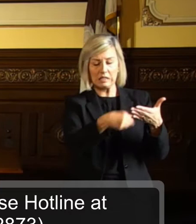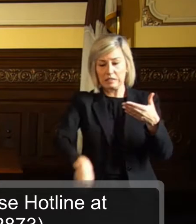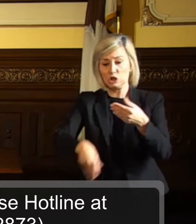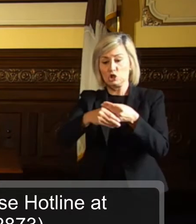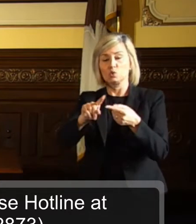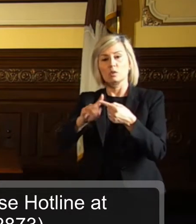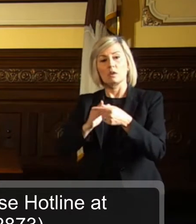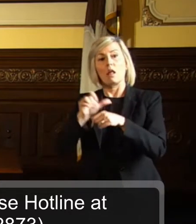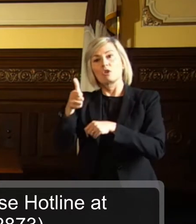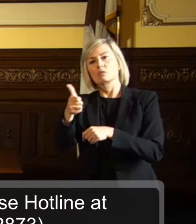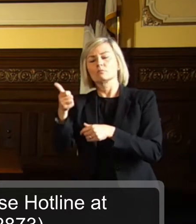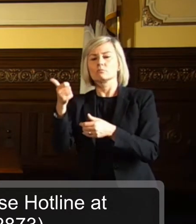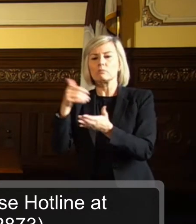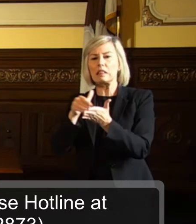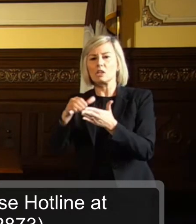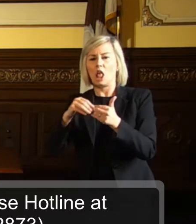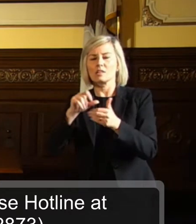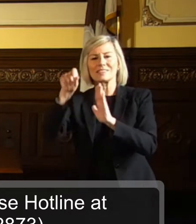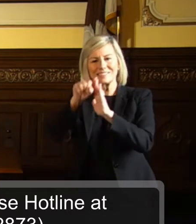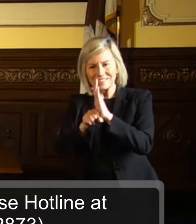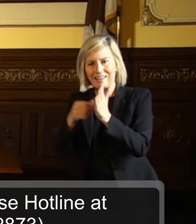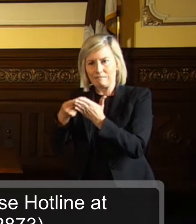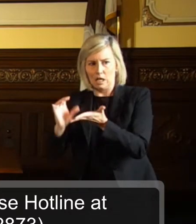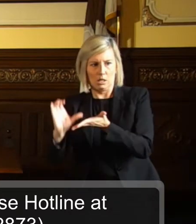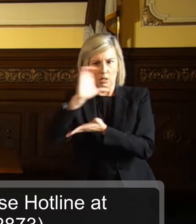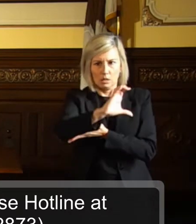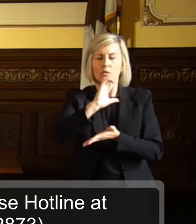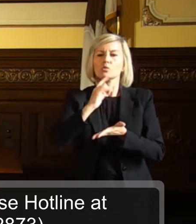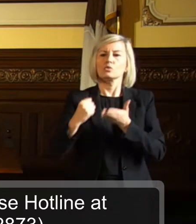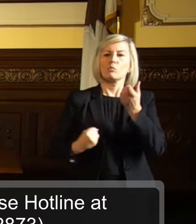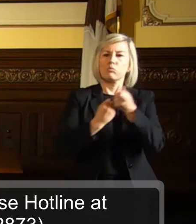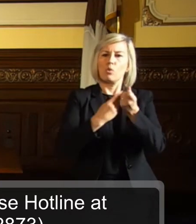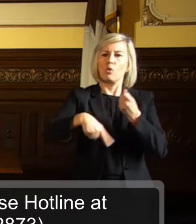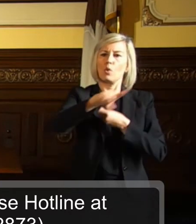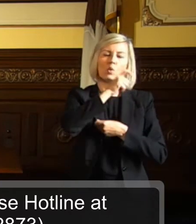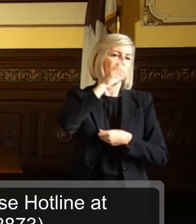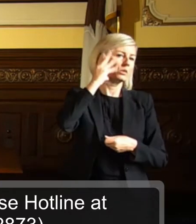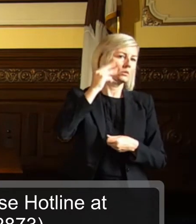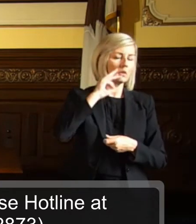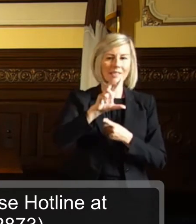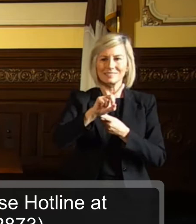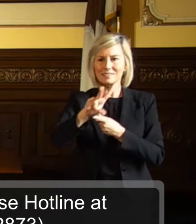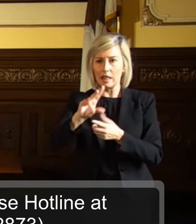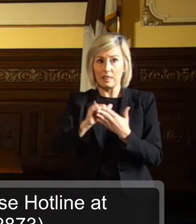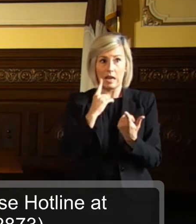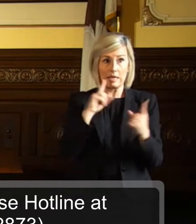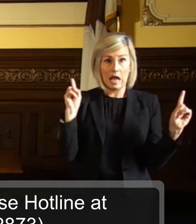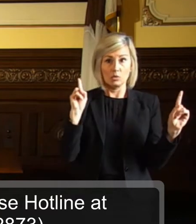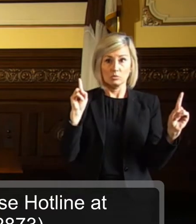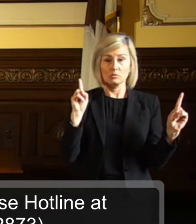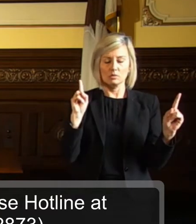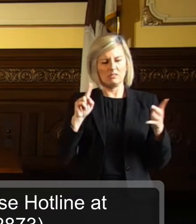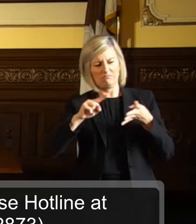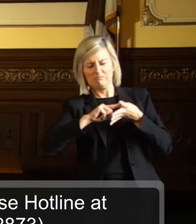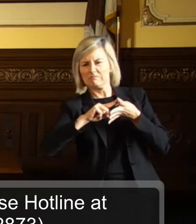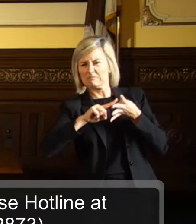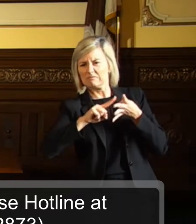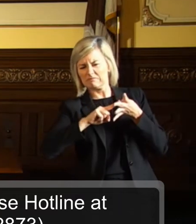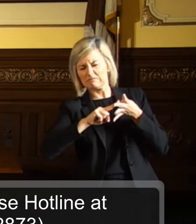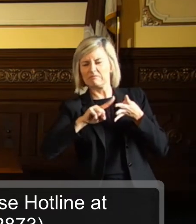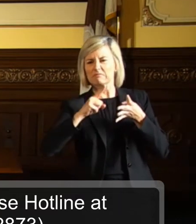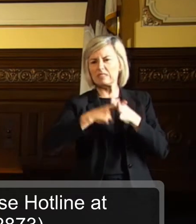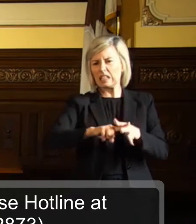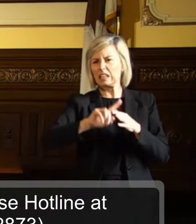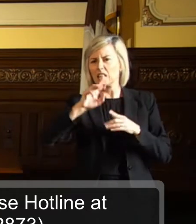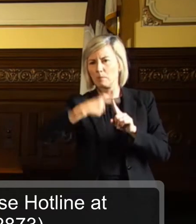of additional state funding to support those who've experienced domestic violence that I announced earlier this month.